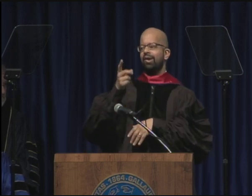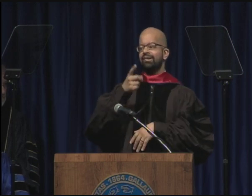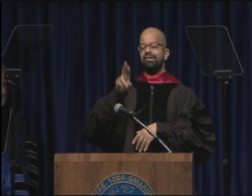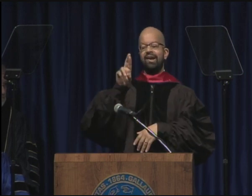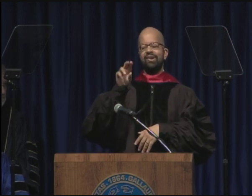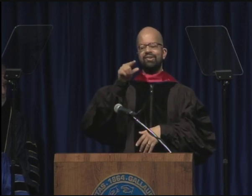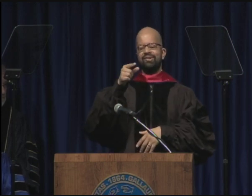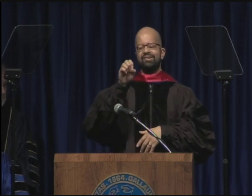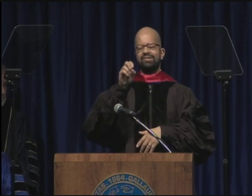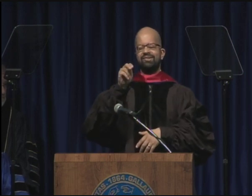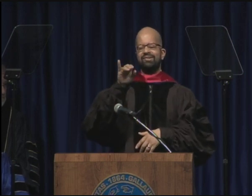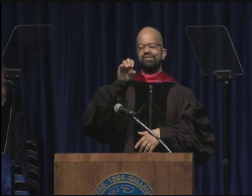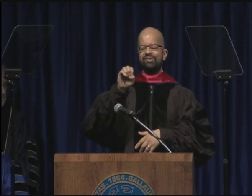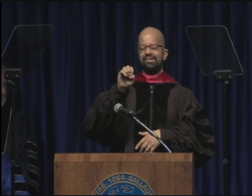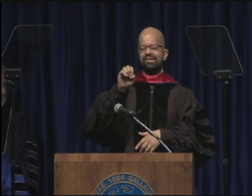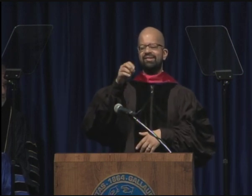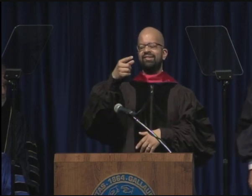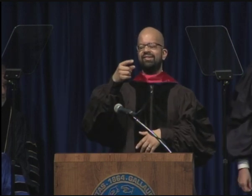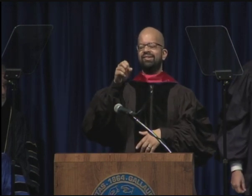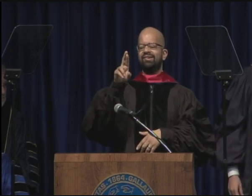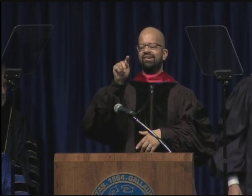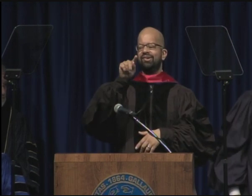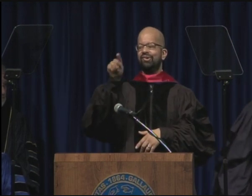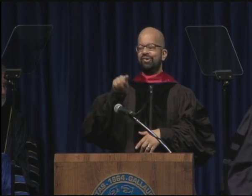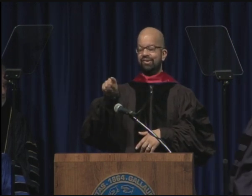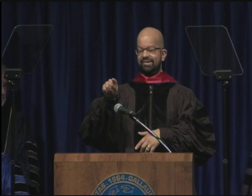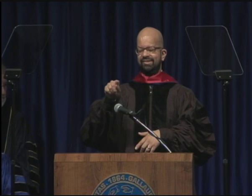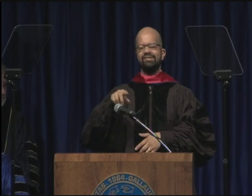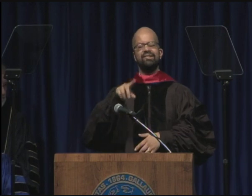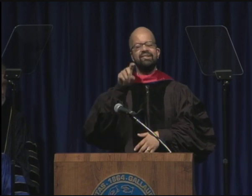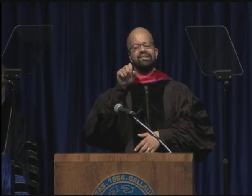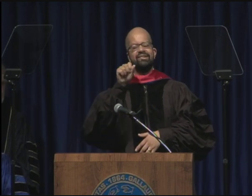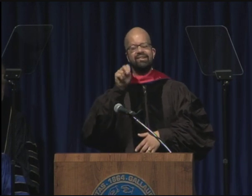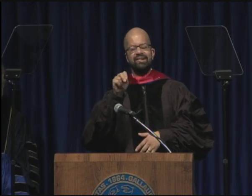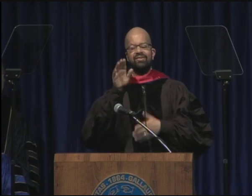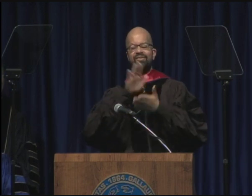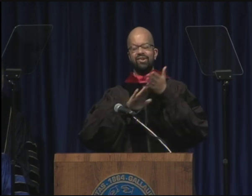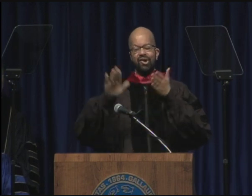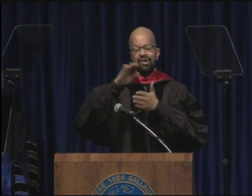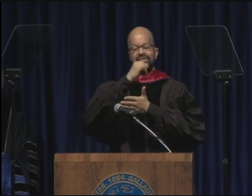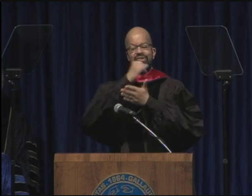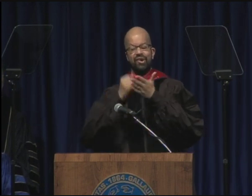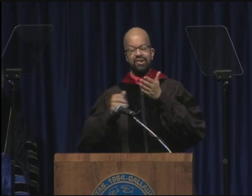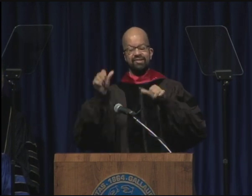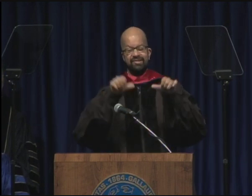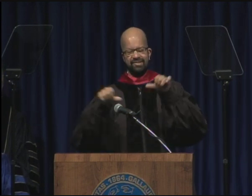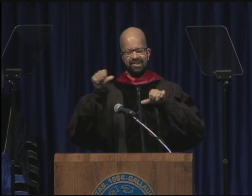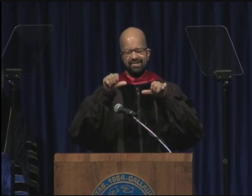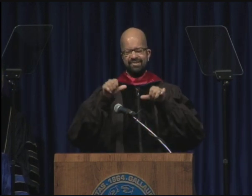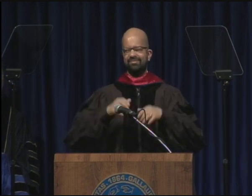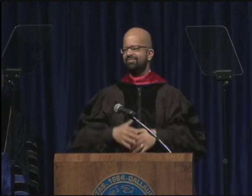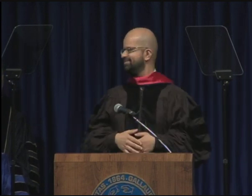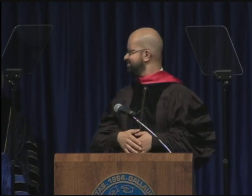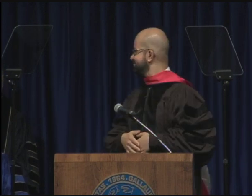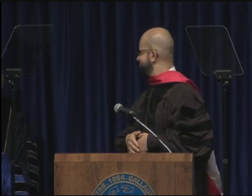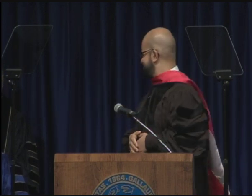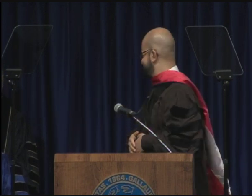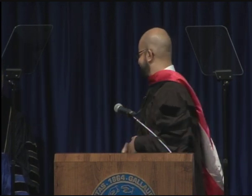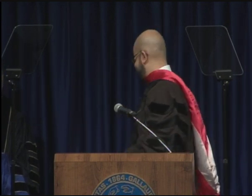I also call Dr. Jeannie Gertz, Dean of the College of Arts and Sciences.